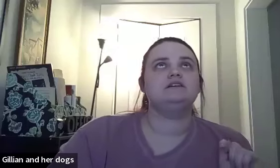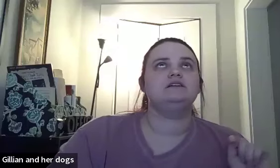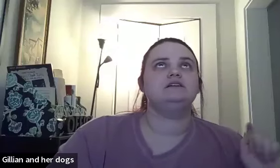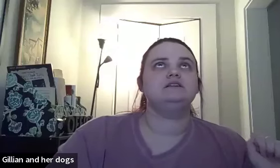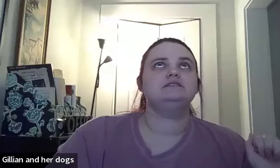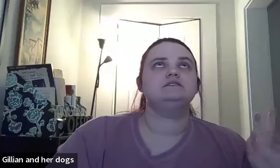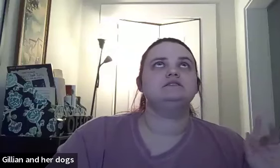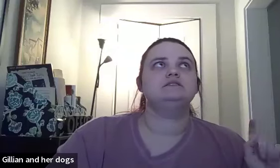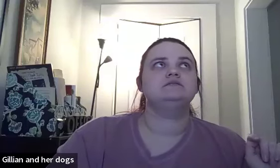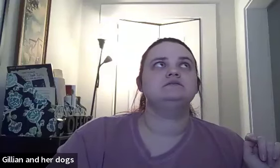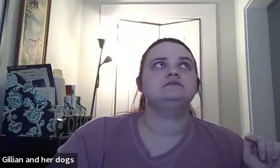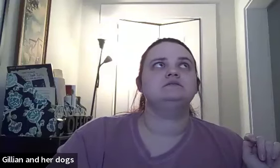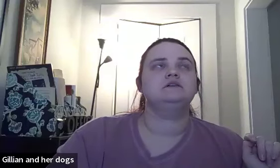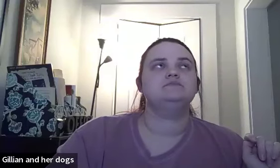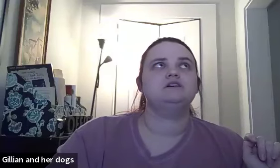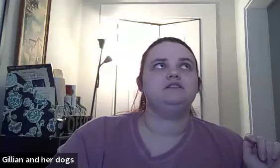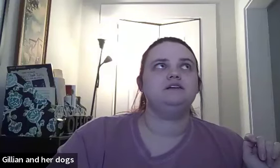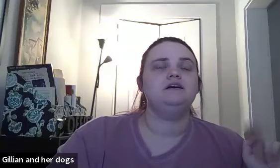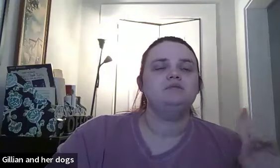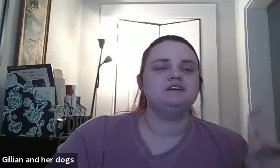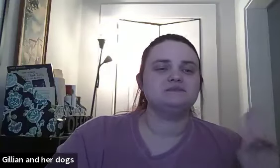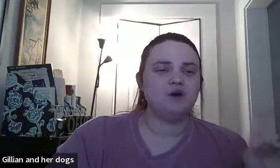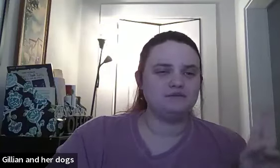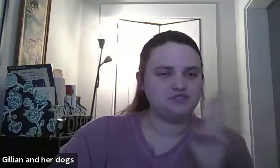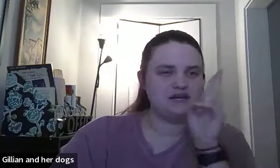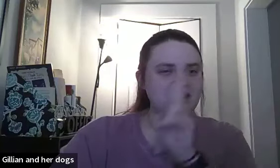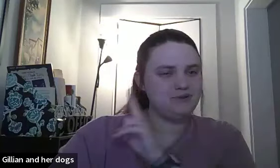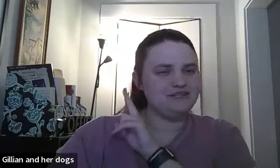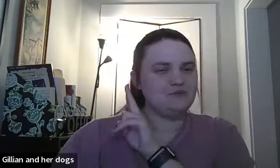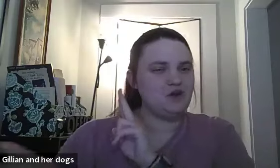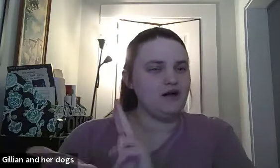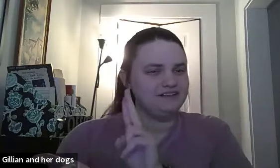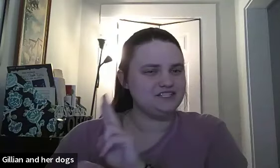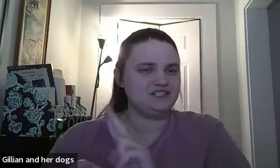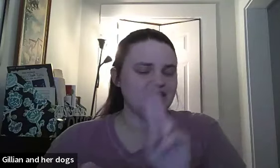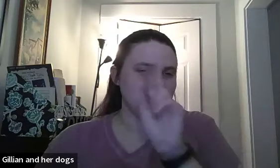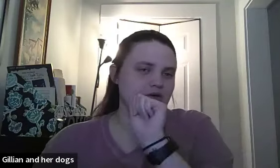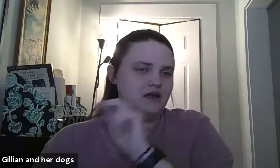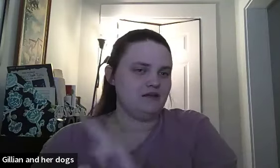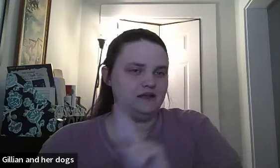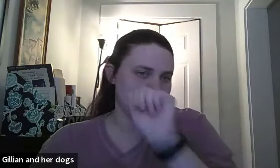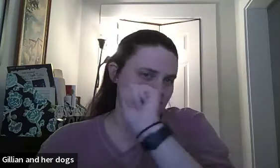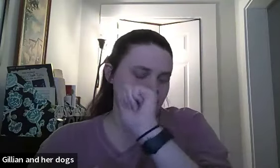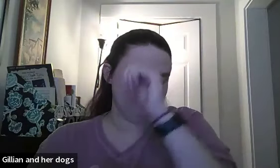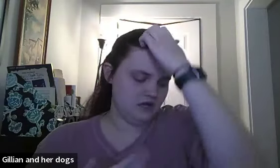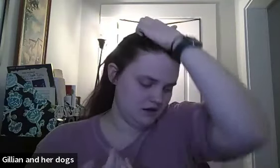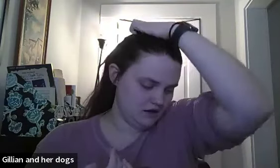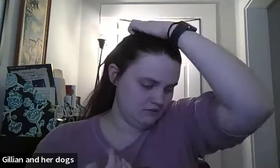Tuscaloosa is trying to think because I'm trying to not blend it with college because like UA, Yeah.